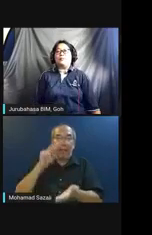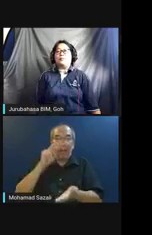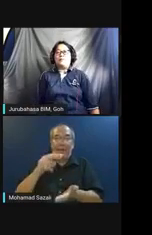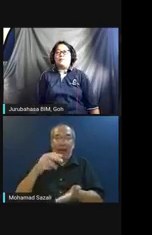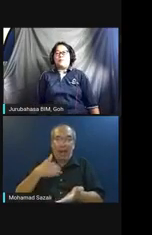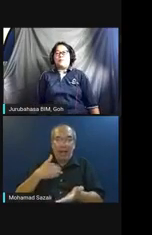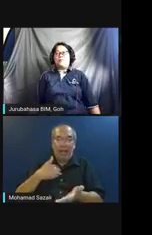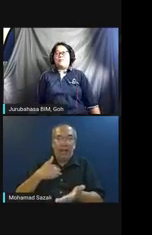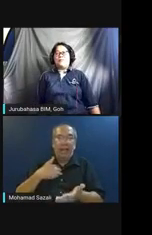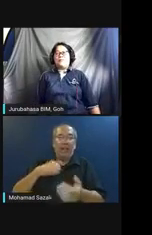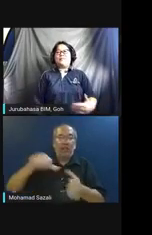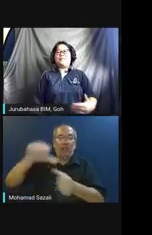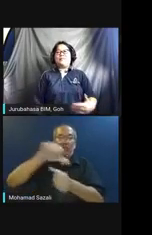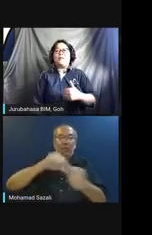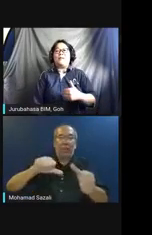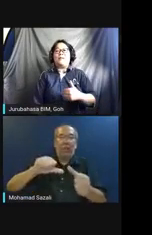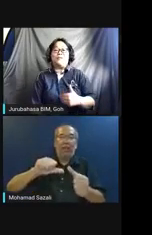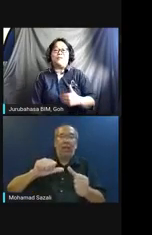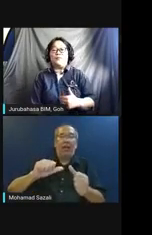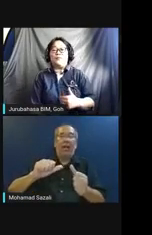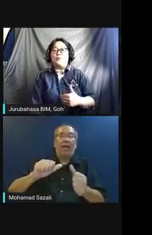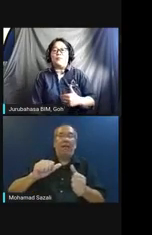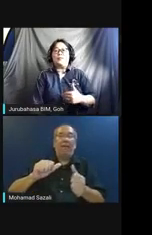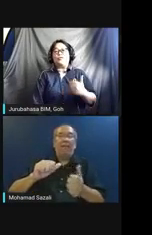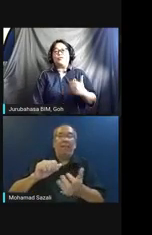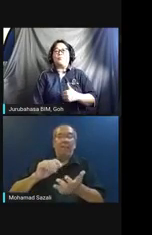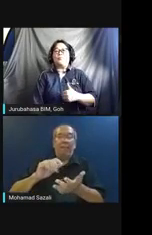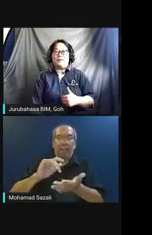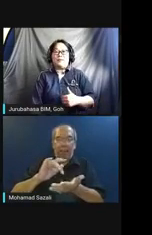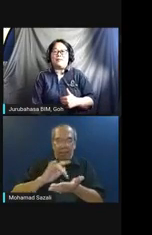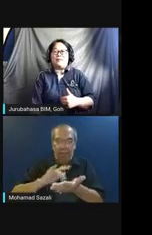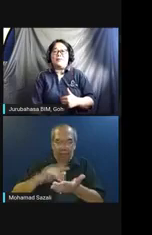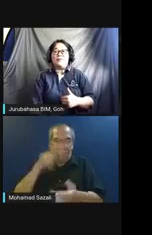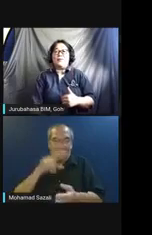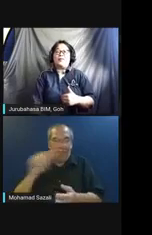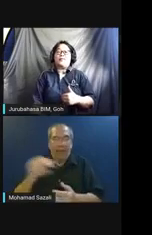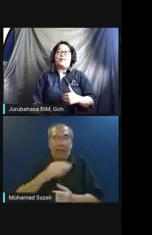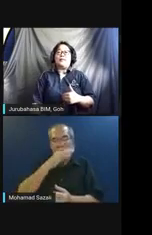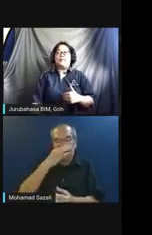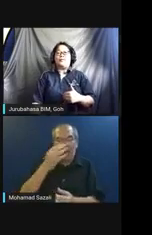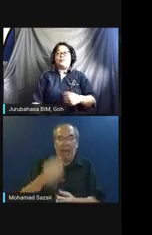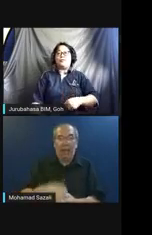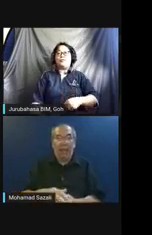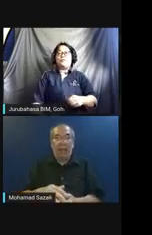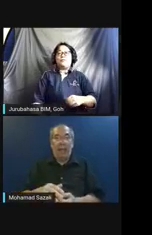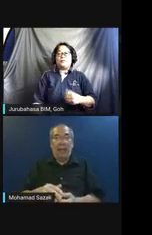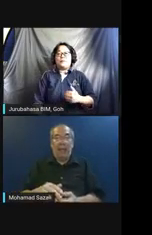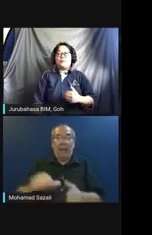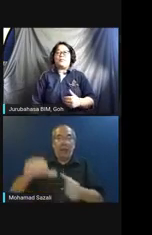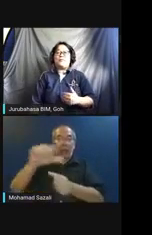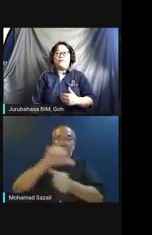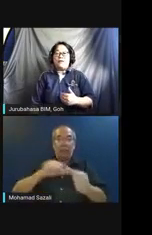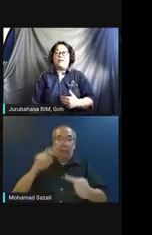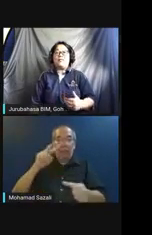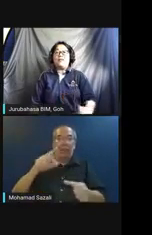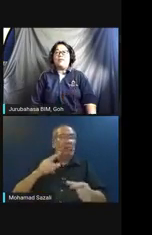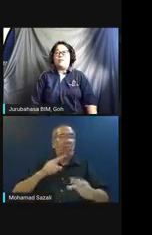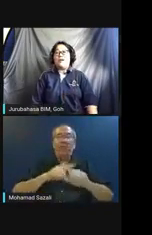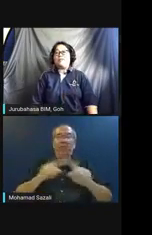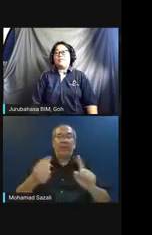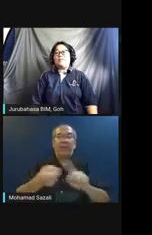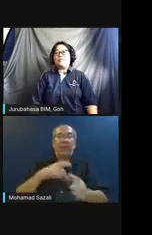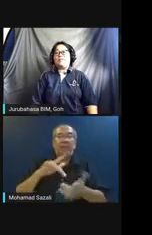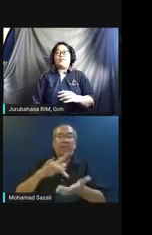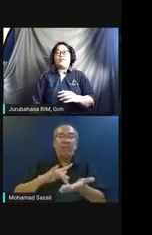So this world health perspective is basically very different from social perspective, because social perspectives, like for us,